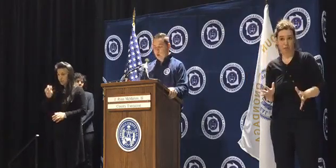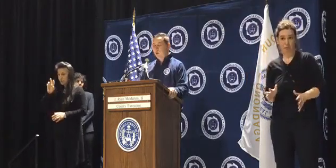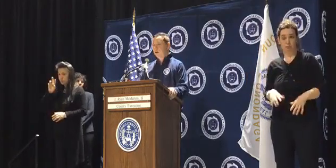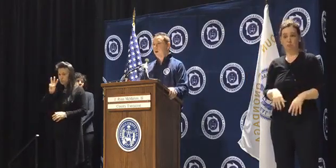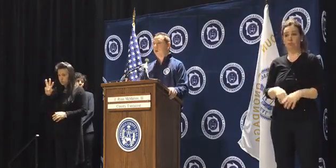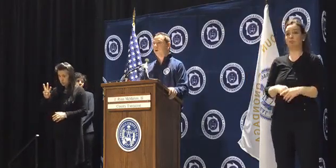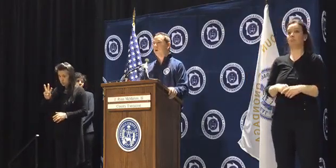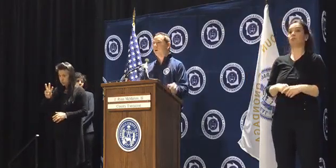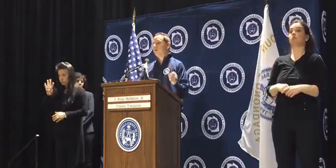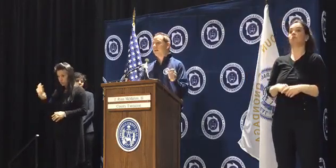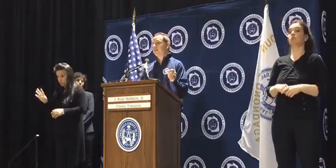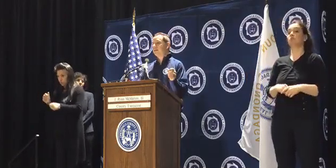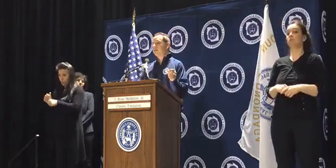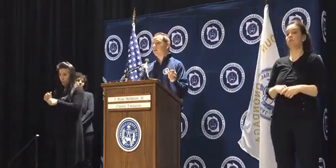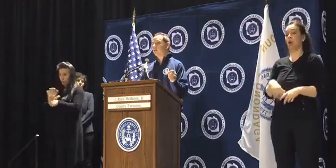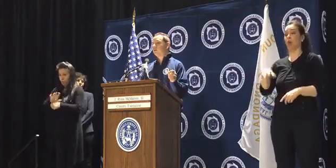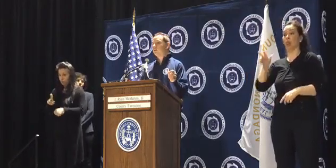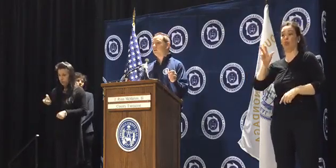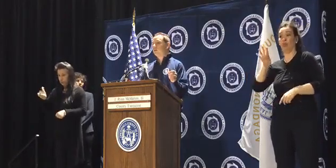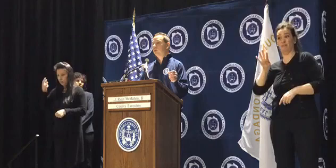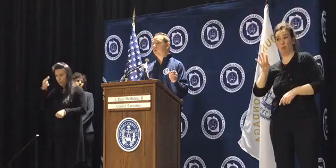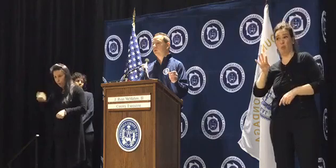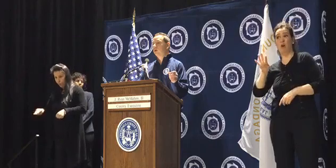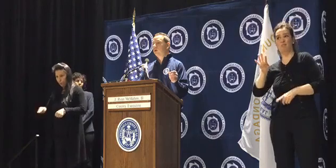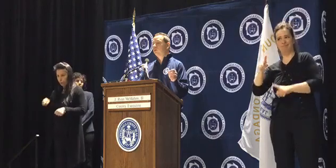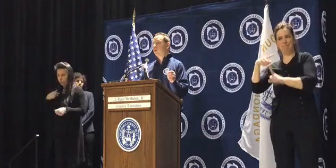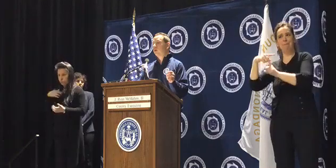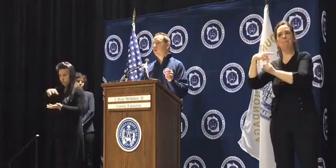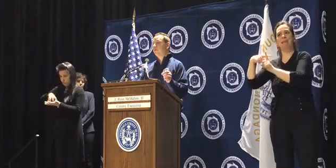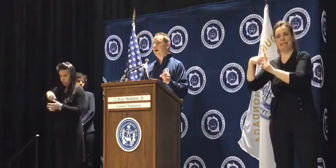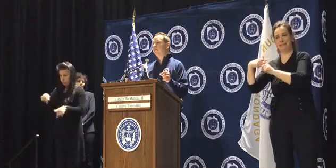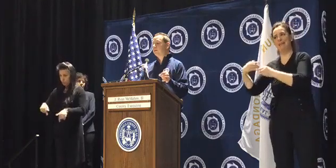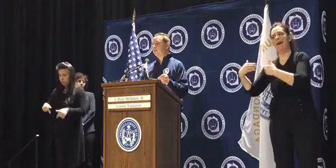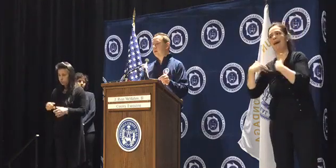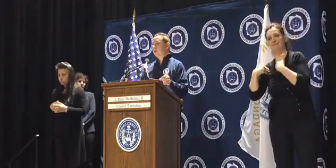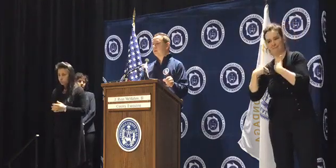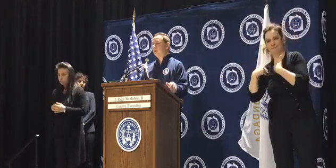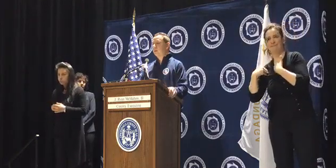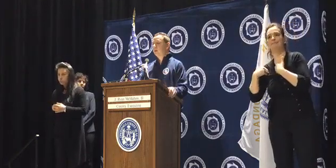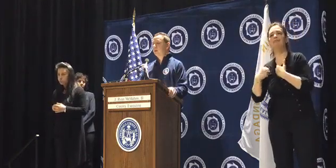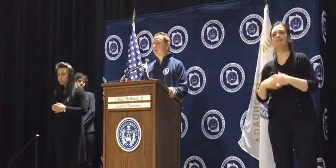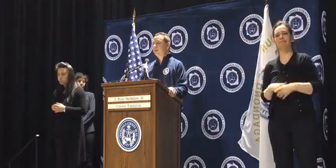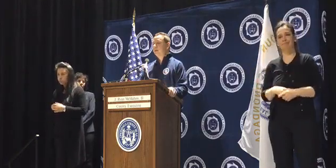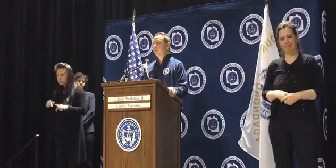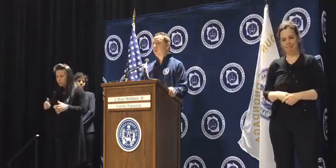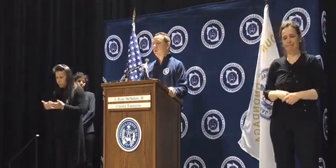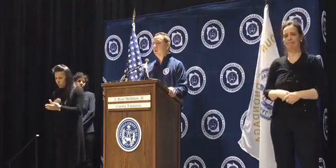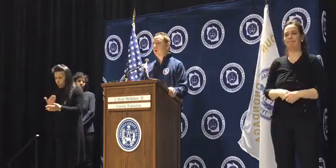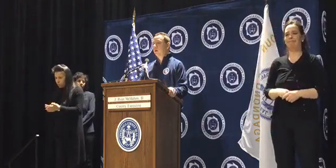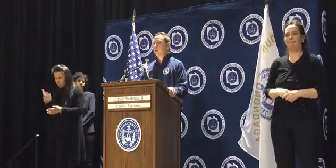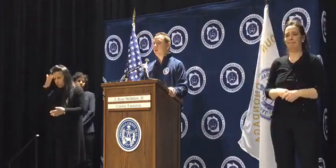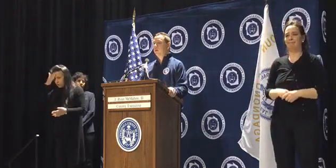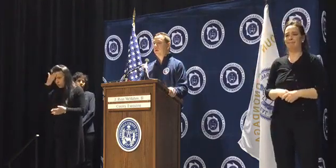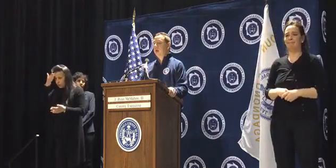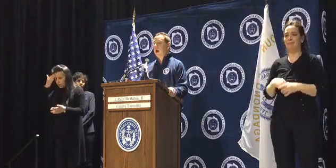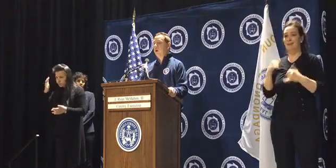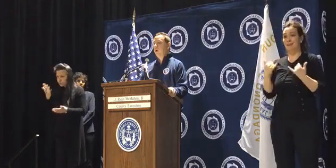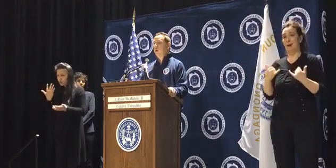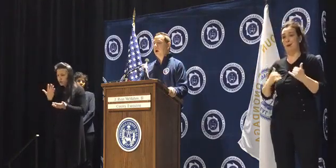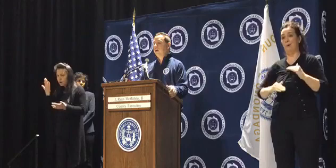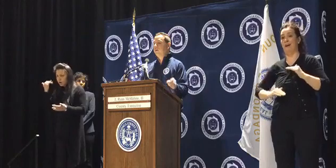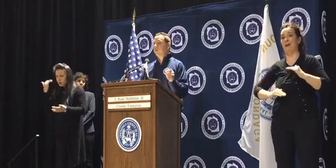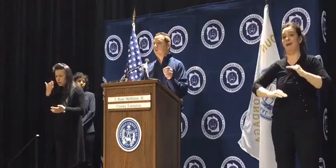are undergoing investigations into the new 21 positive cases at this point to look